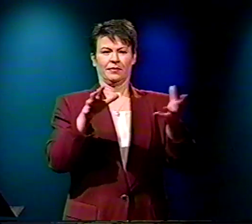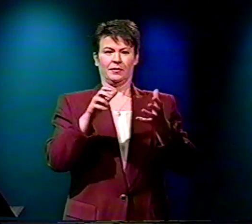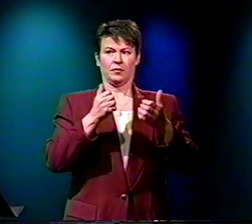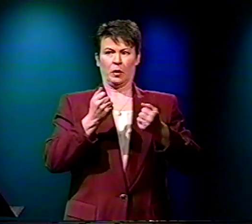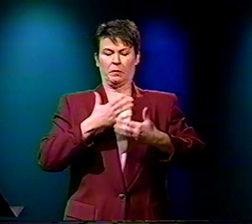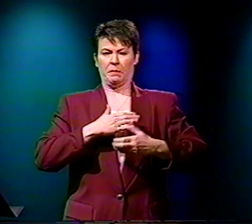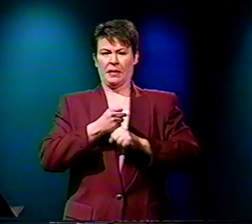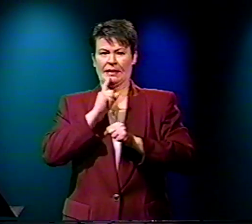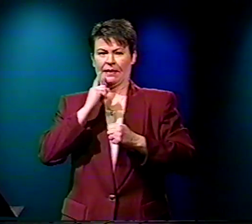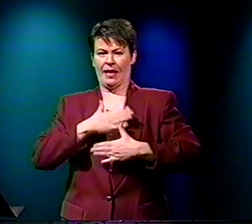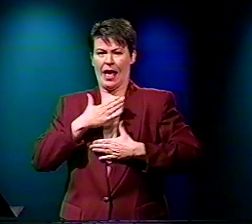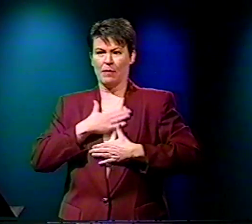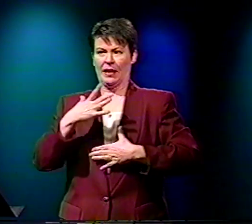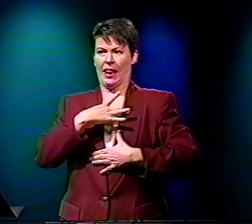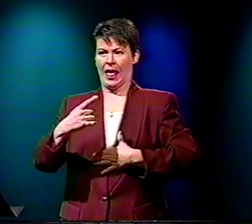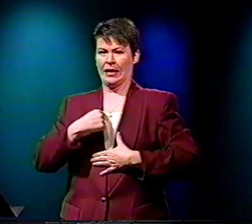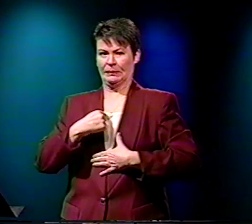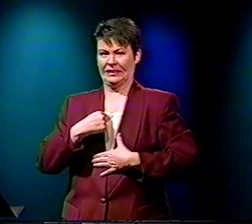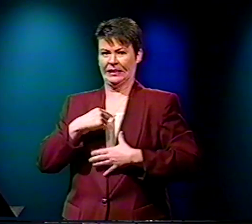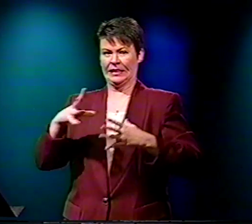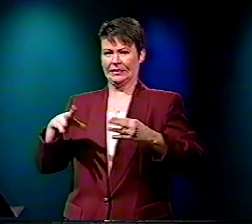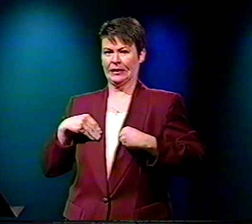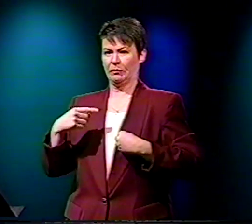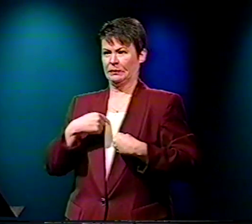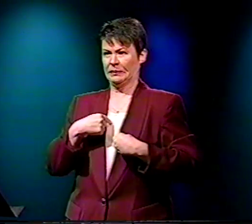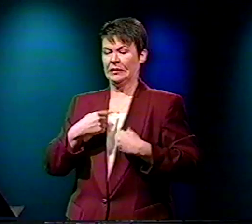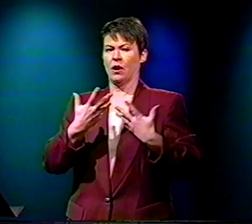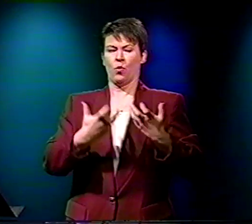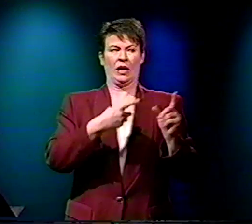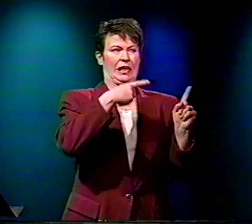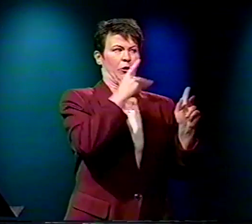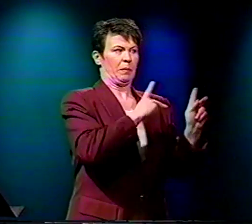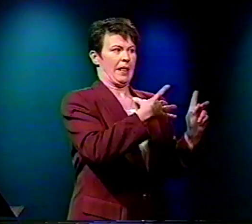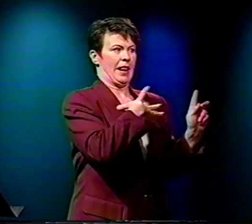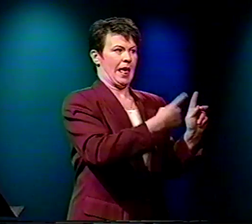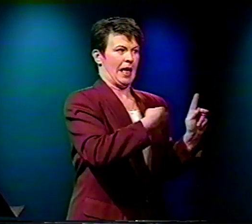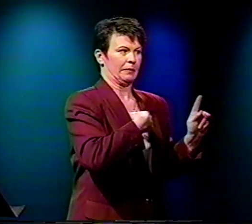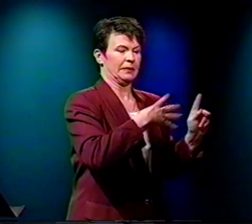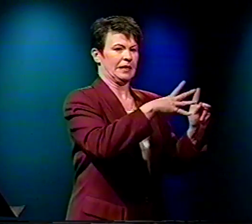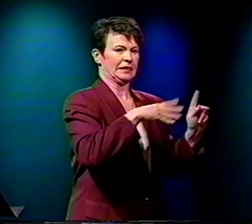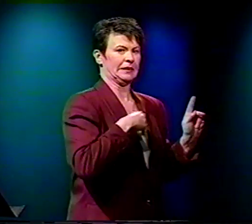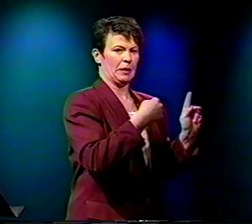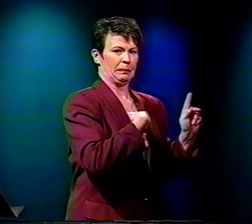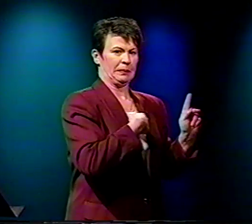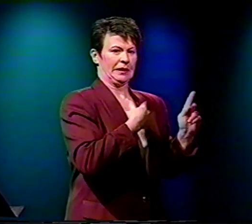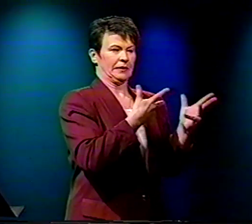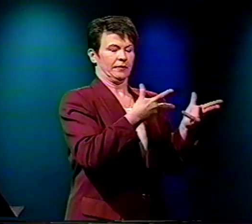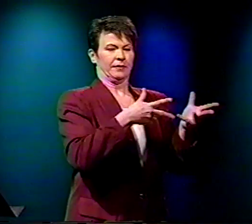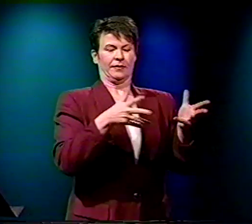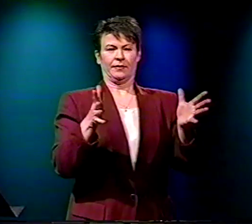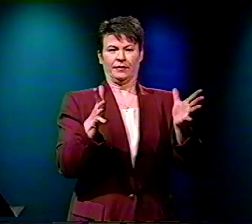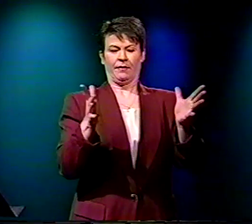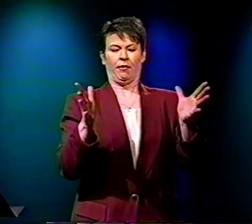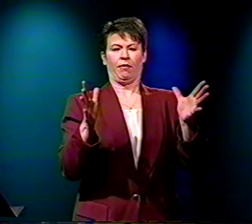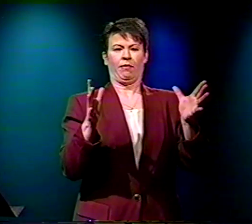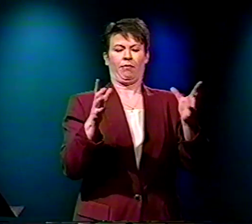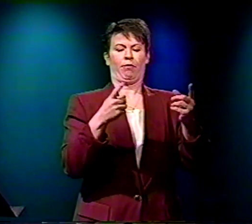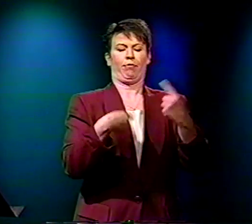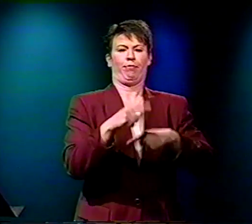English usage, in order to try to make the deaf people happy and have them accept me. The person makes a shift, and yet they also want the hearing